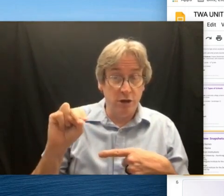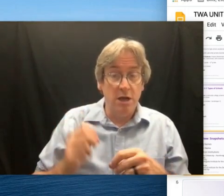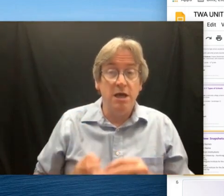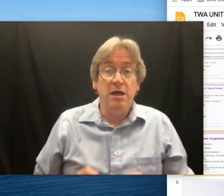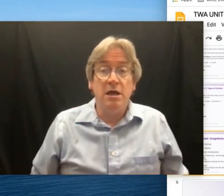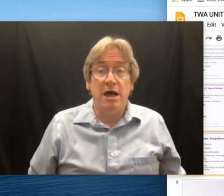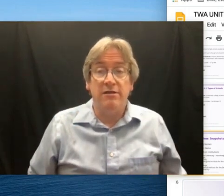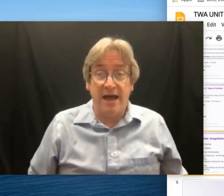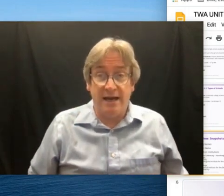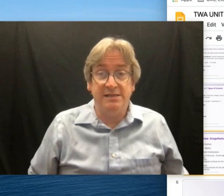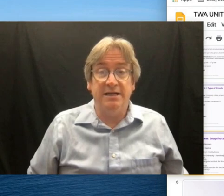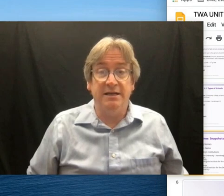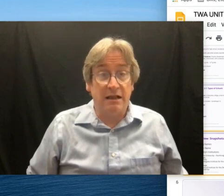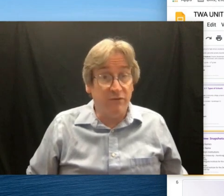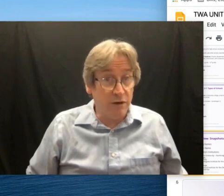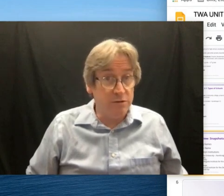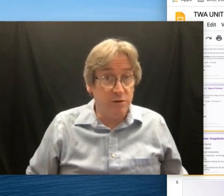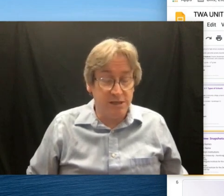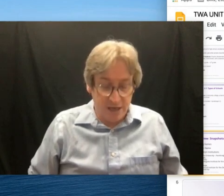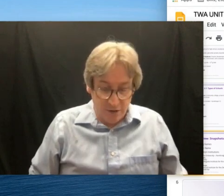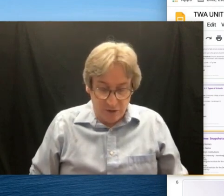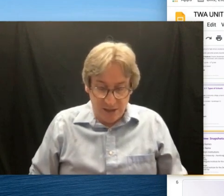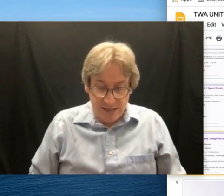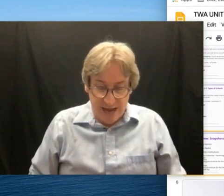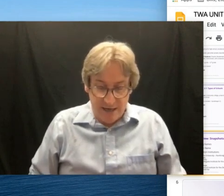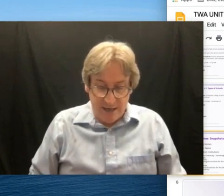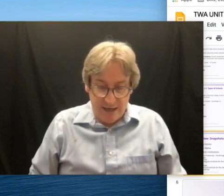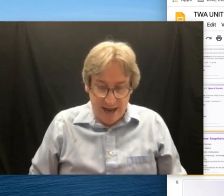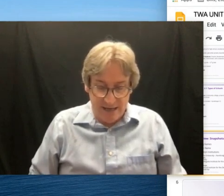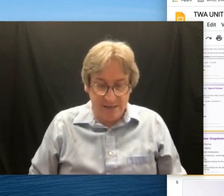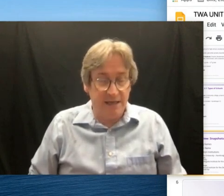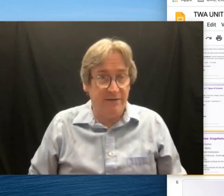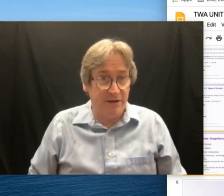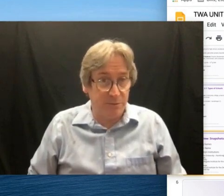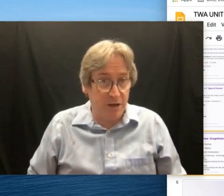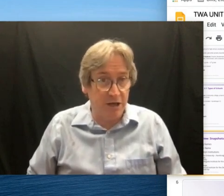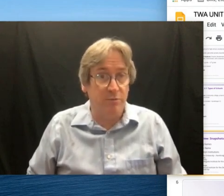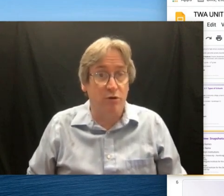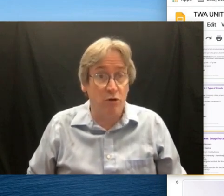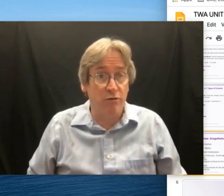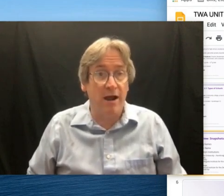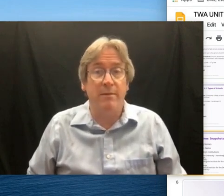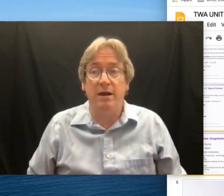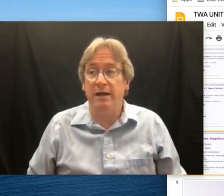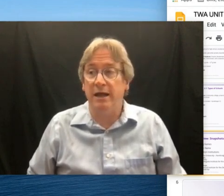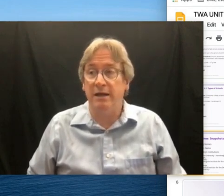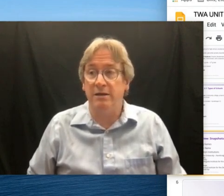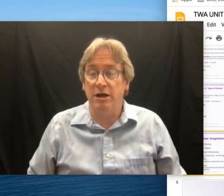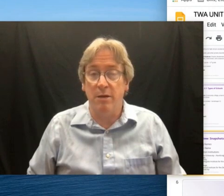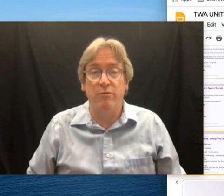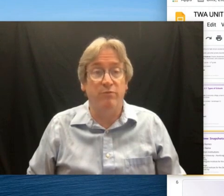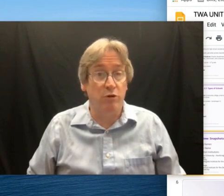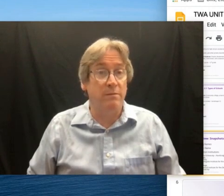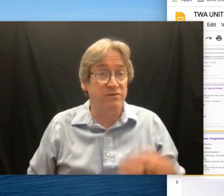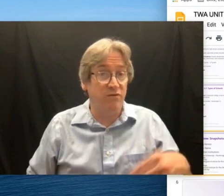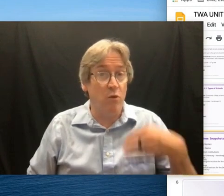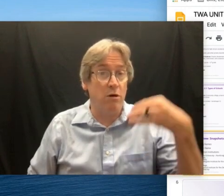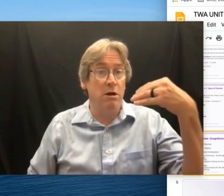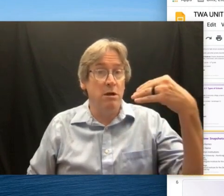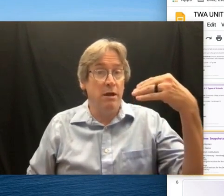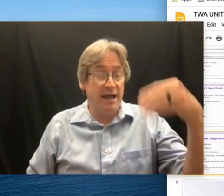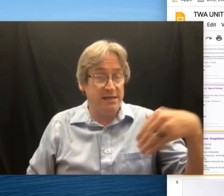Northridge. That is in California. It's one of the state universities, and it has a deaf education program and a number of